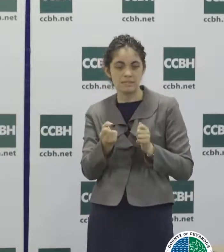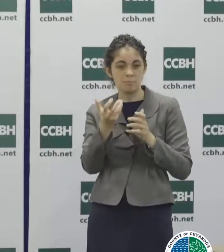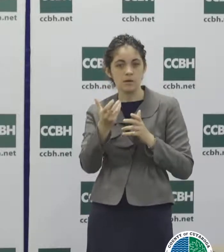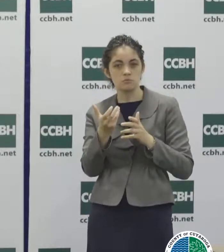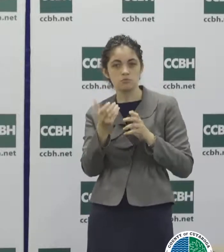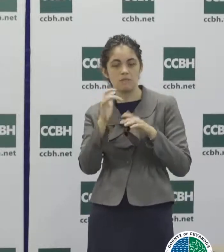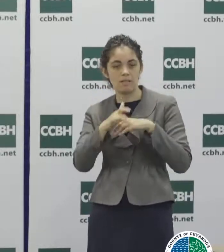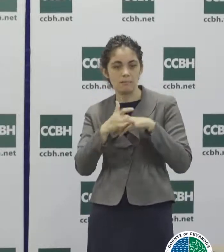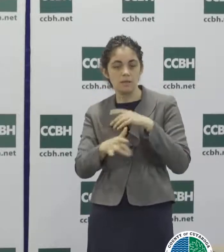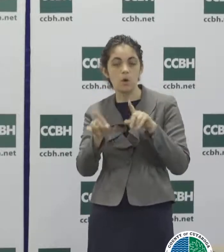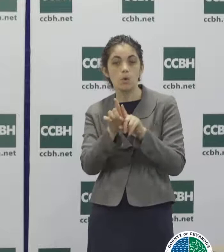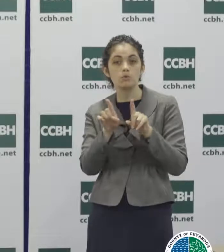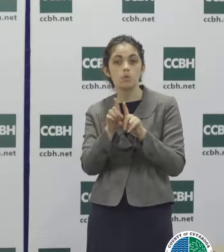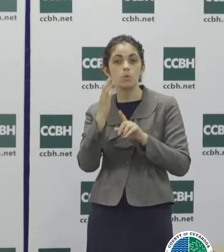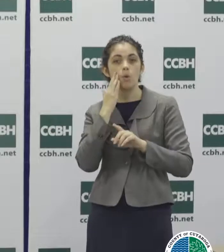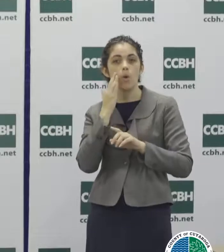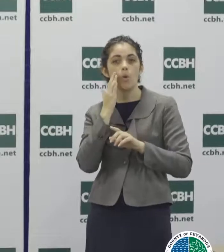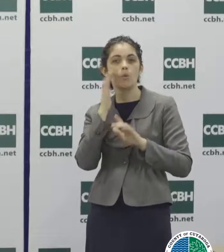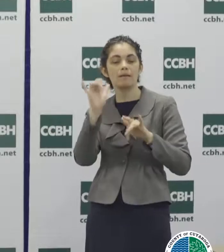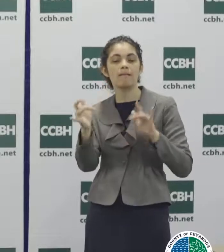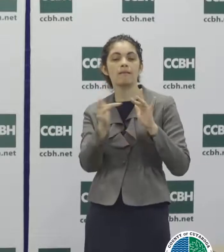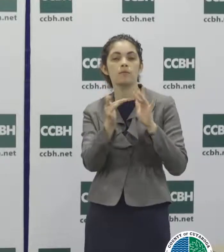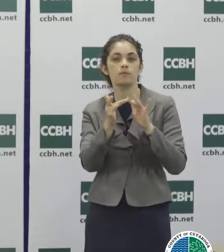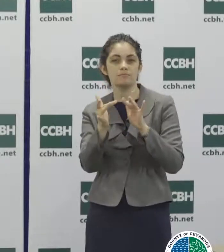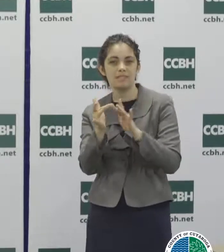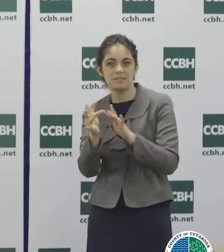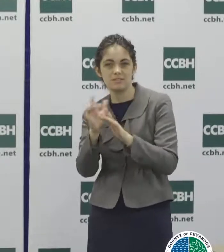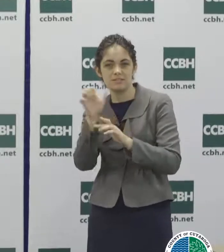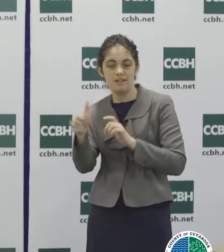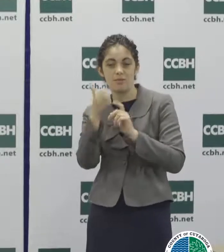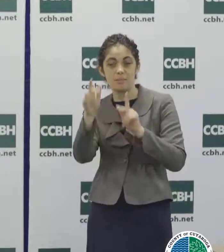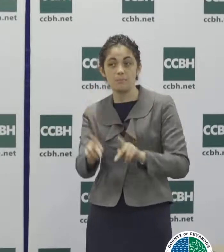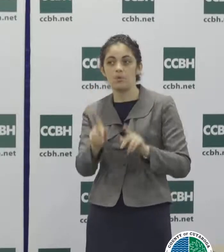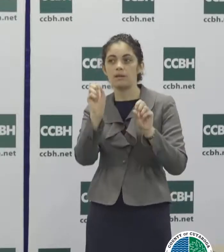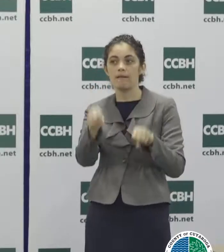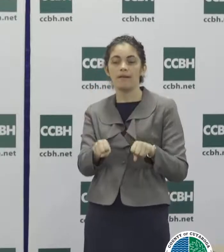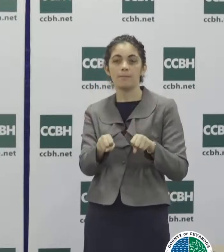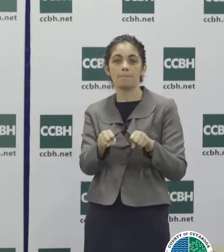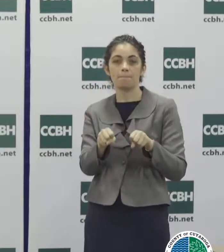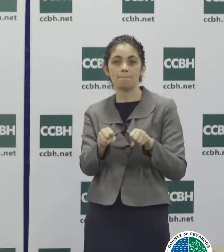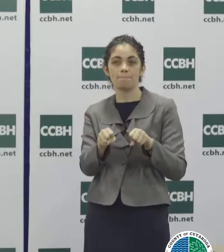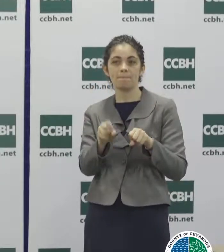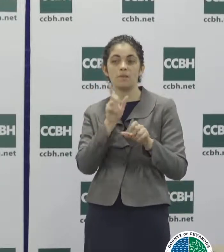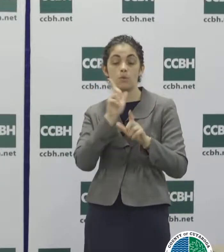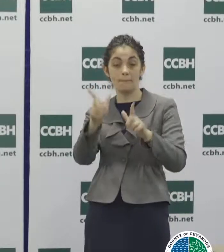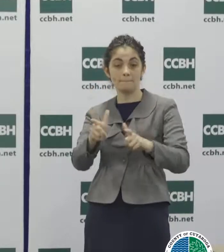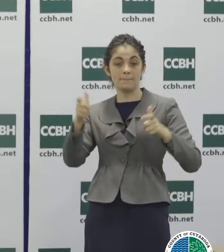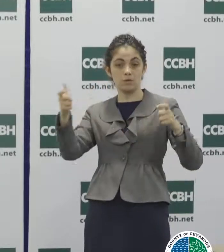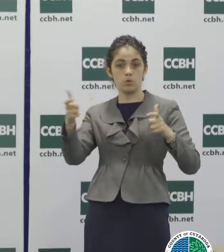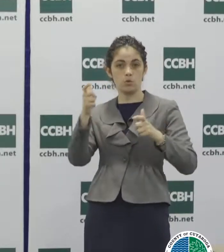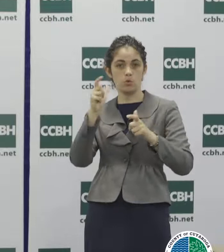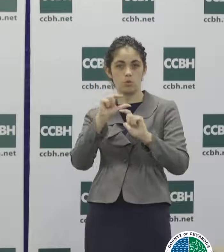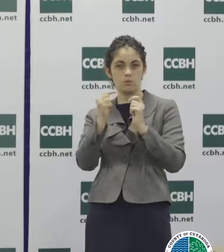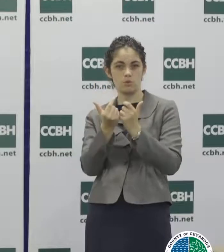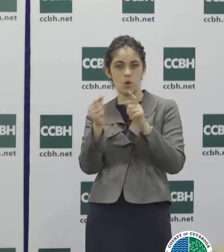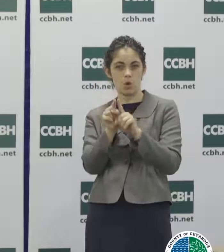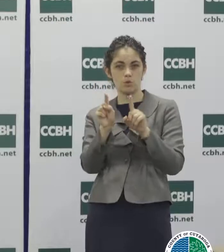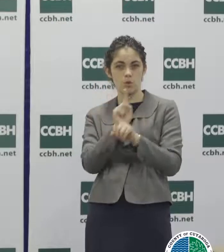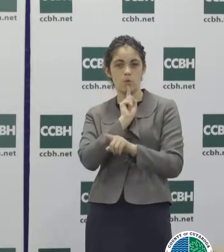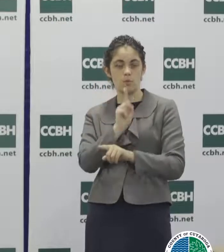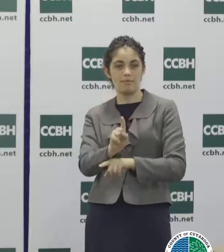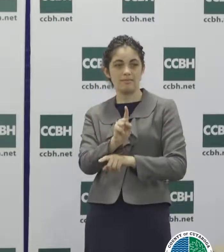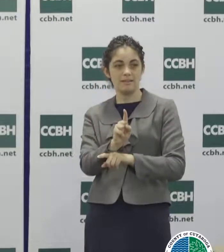do is to identify ways to reach people as we can in larger groups, and we're working with actually